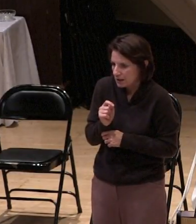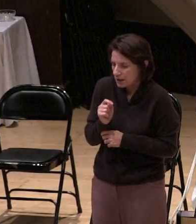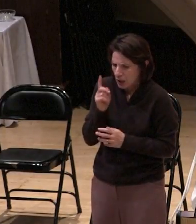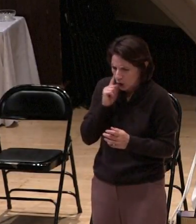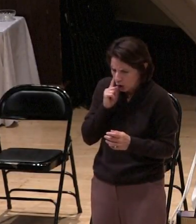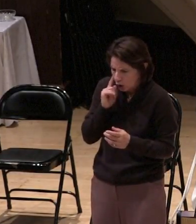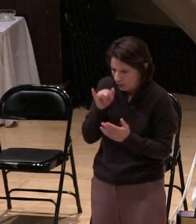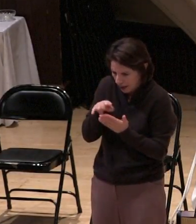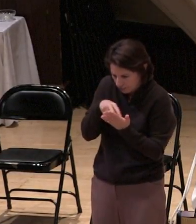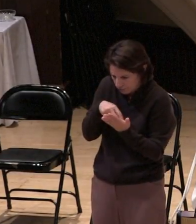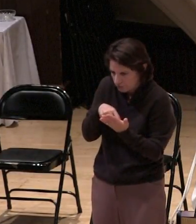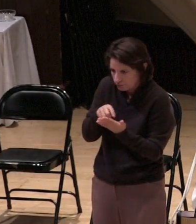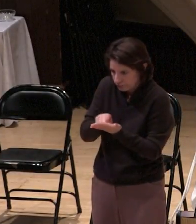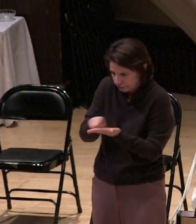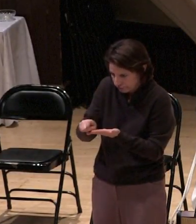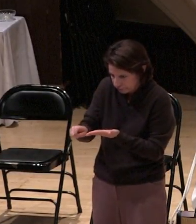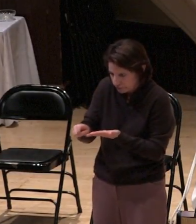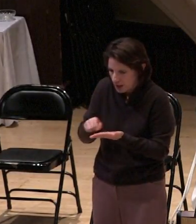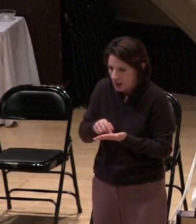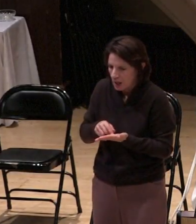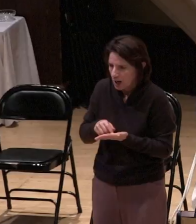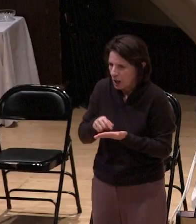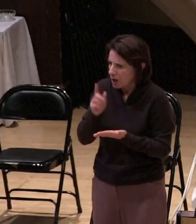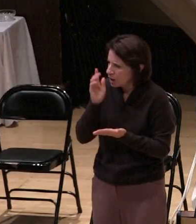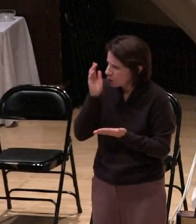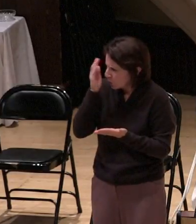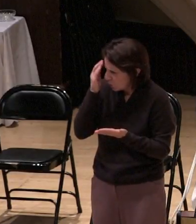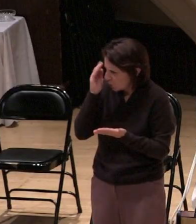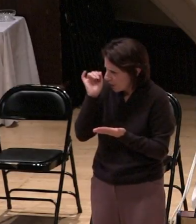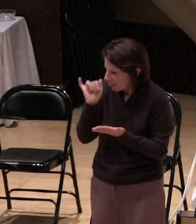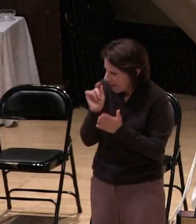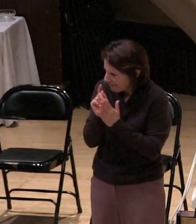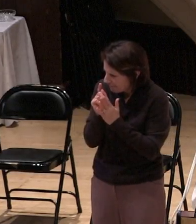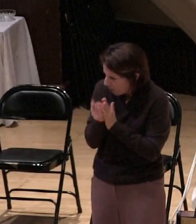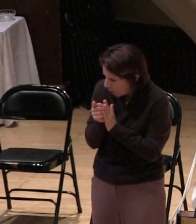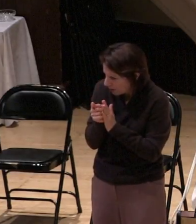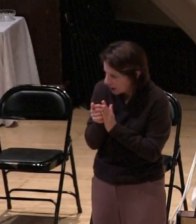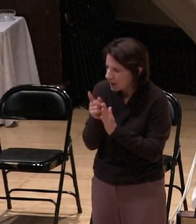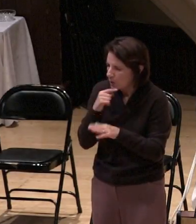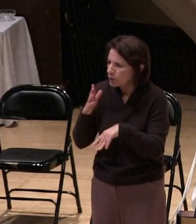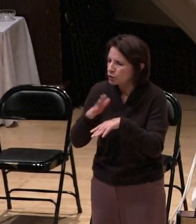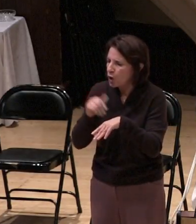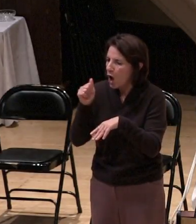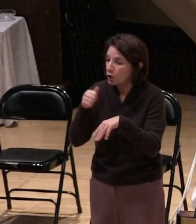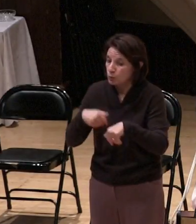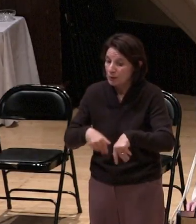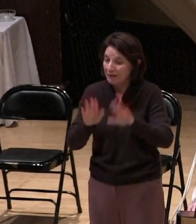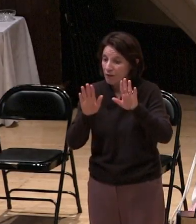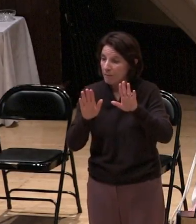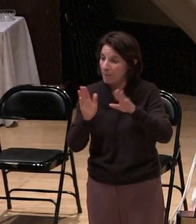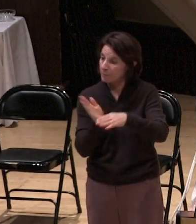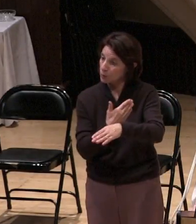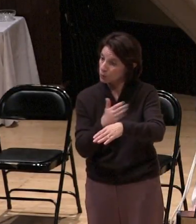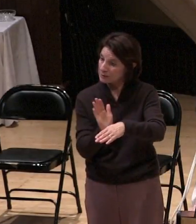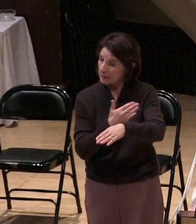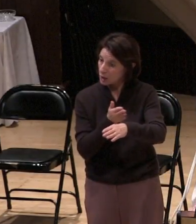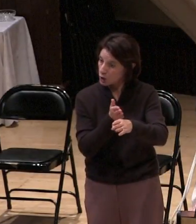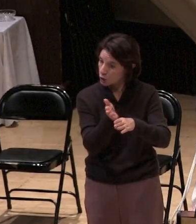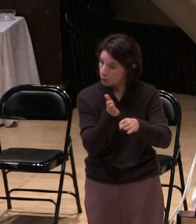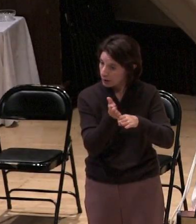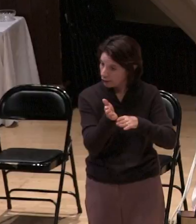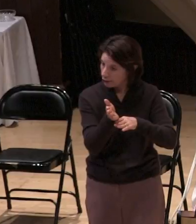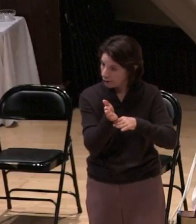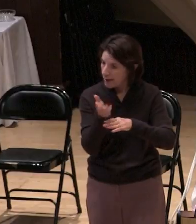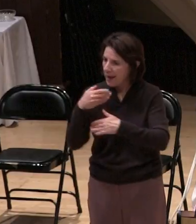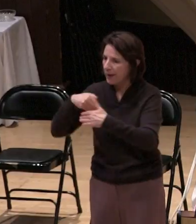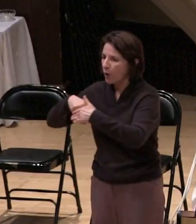the moment he read those words that he was called to give up his very successful musical career and go into